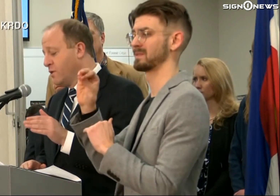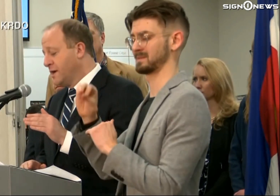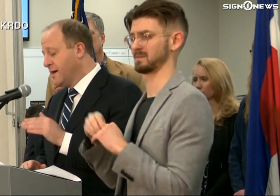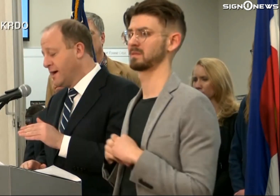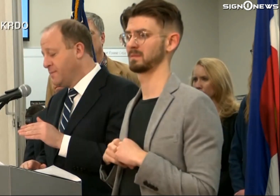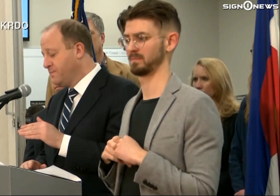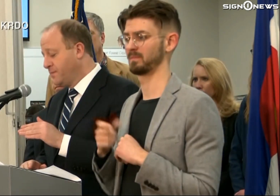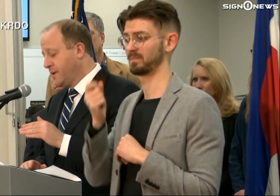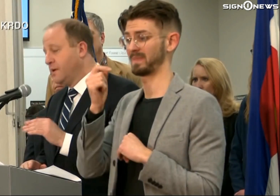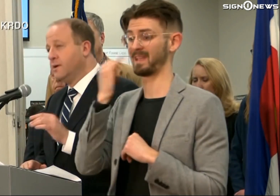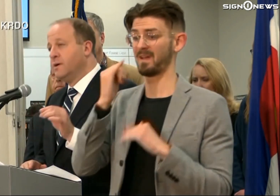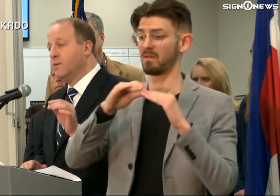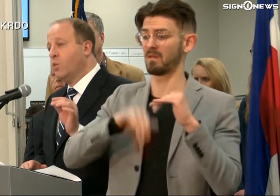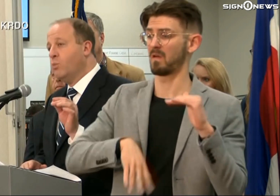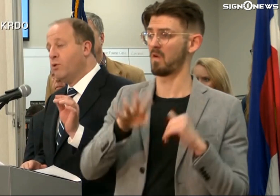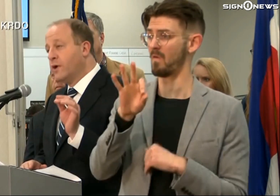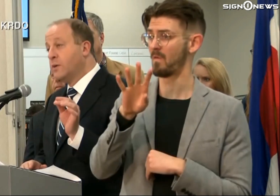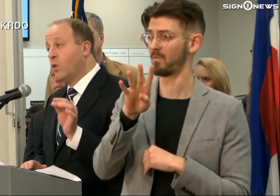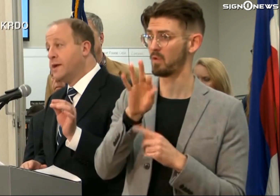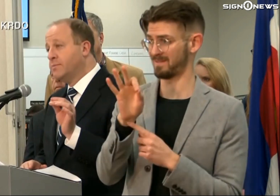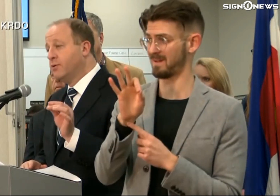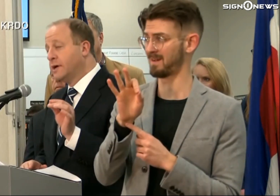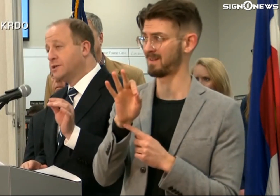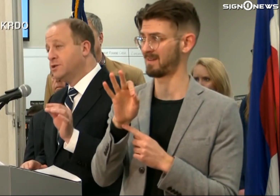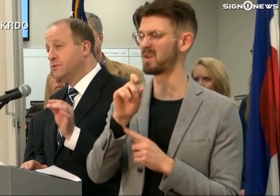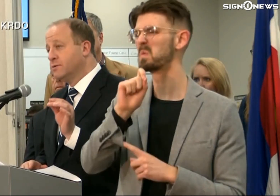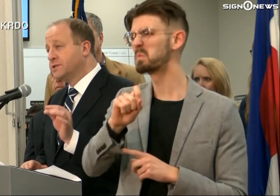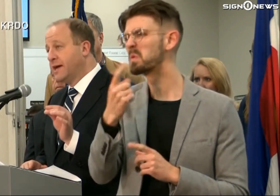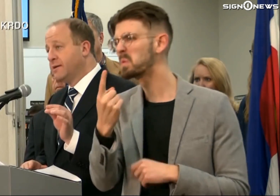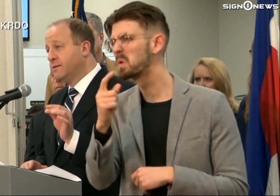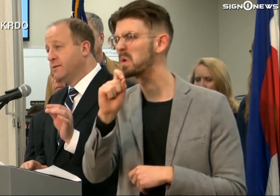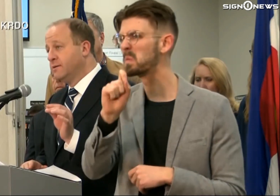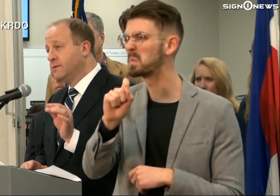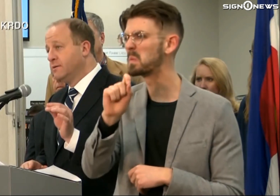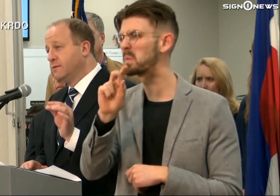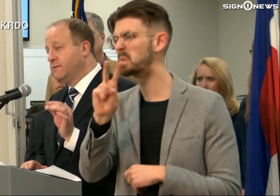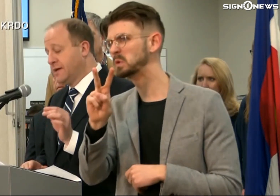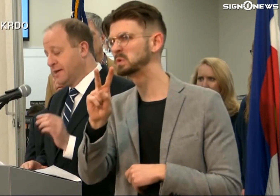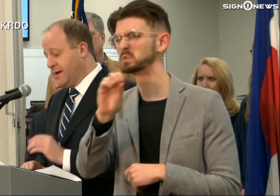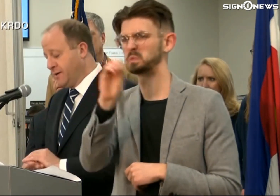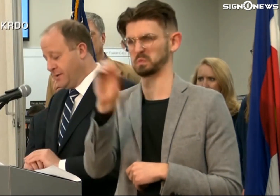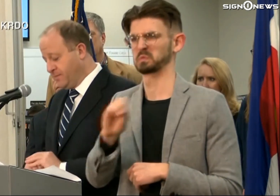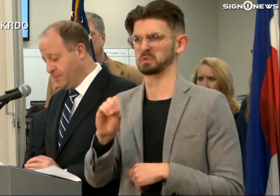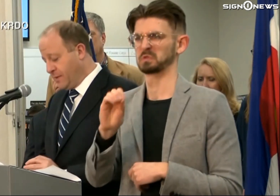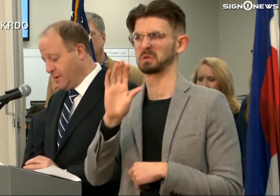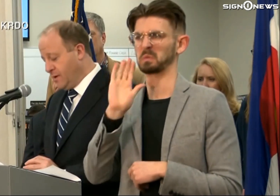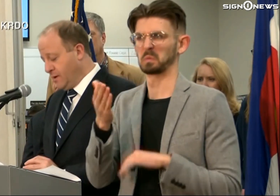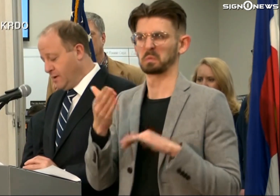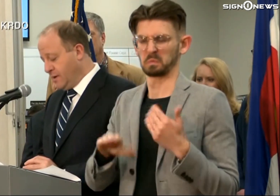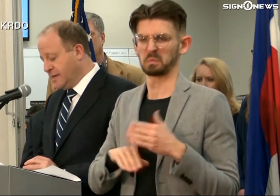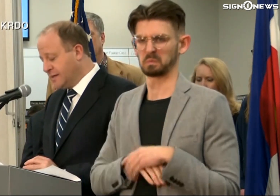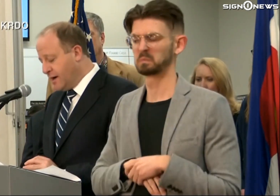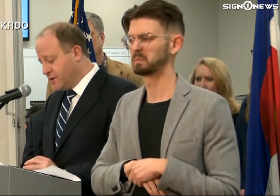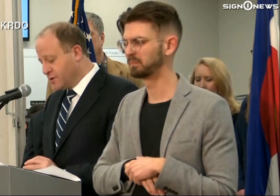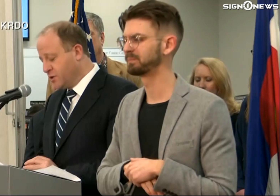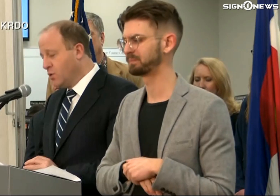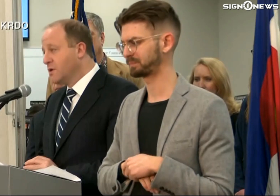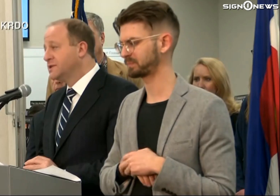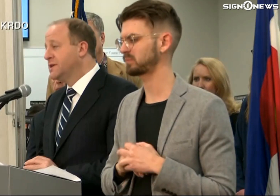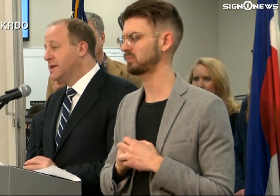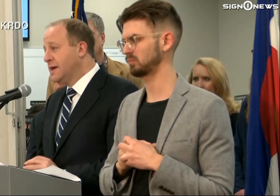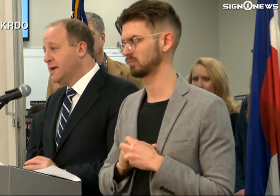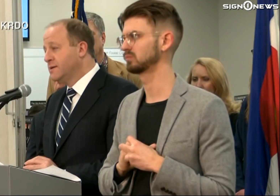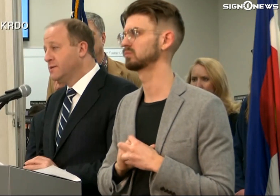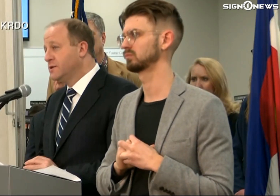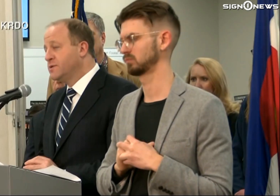under 49, 0.1 to 0.2% fatality. This